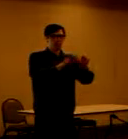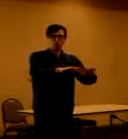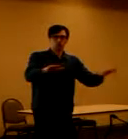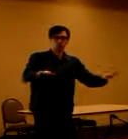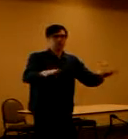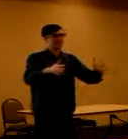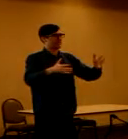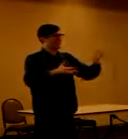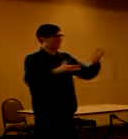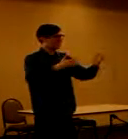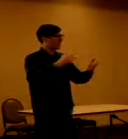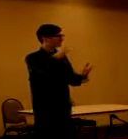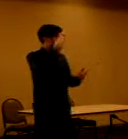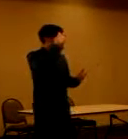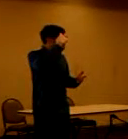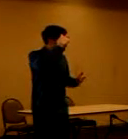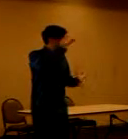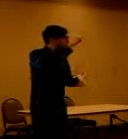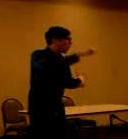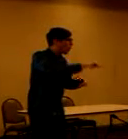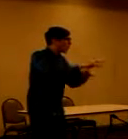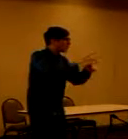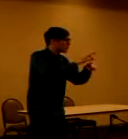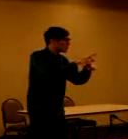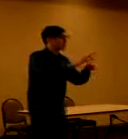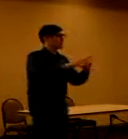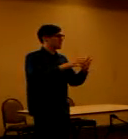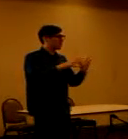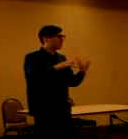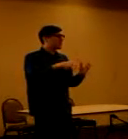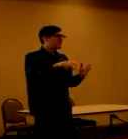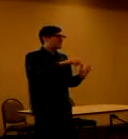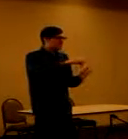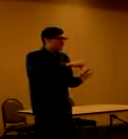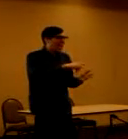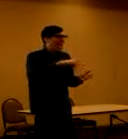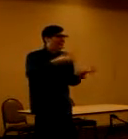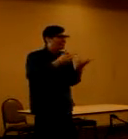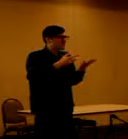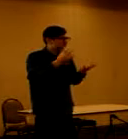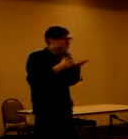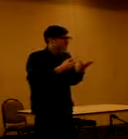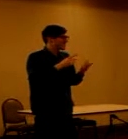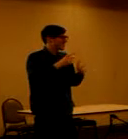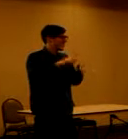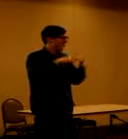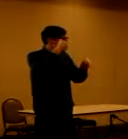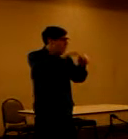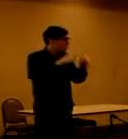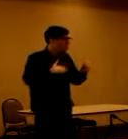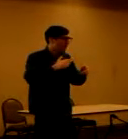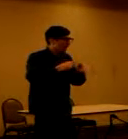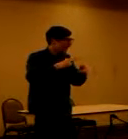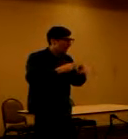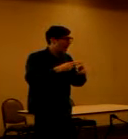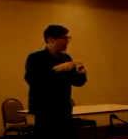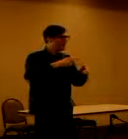I work with children and they're low functioning and they have mental health issues, they can't remember